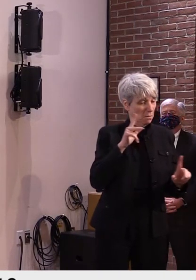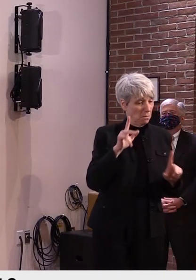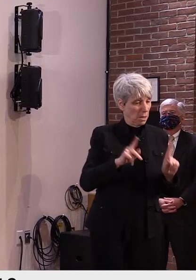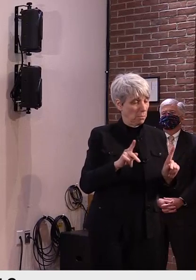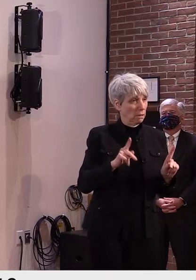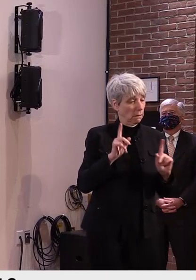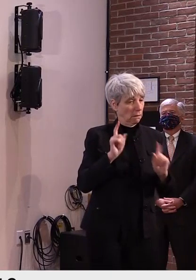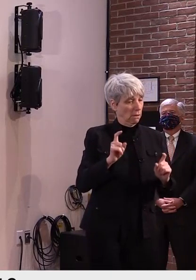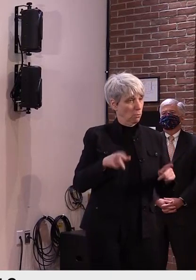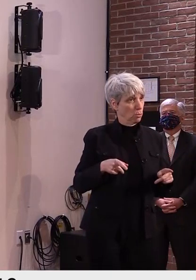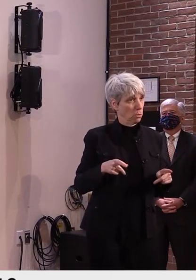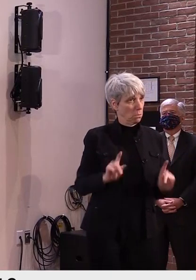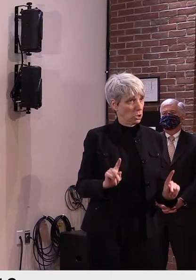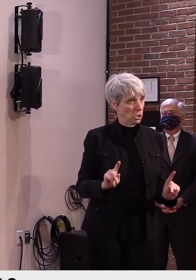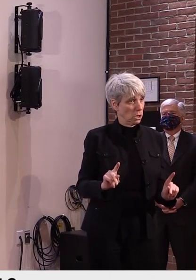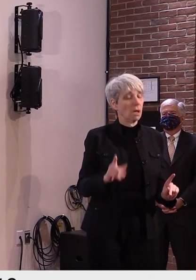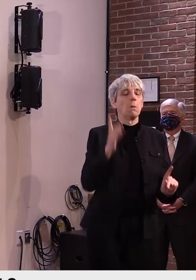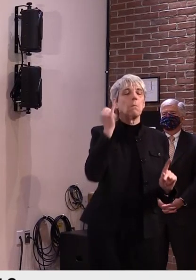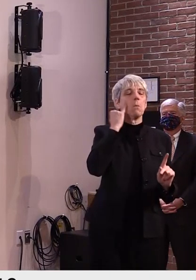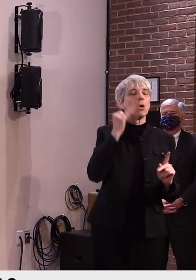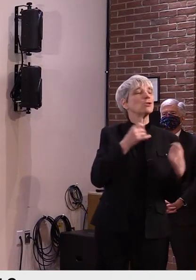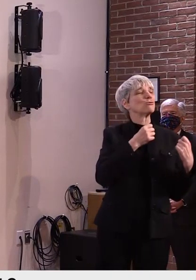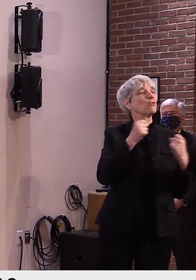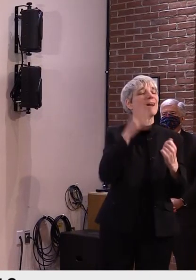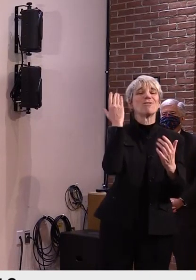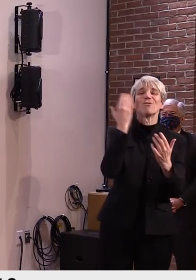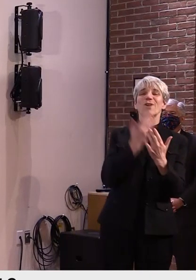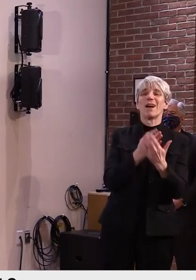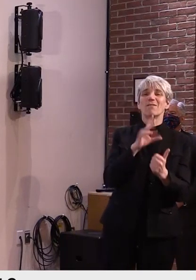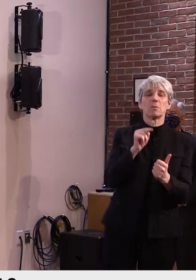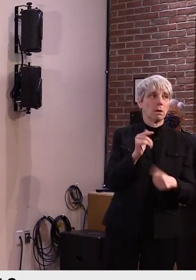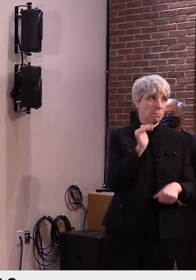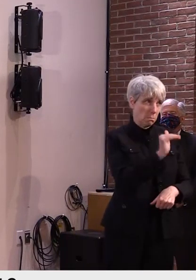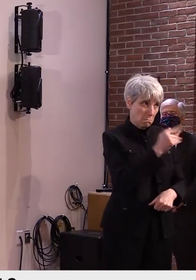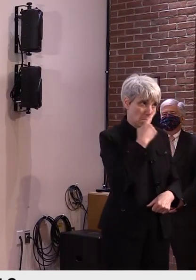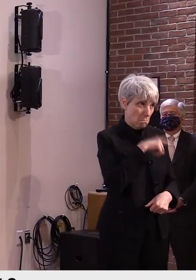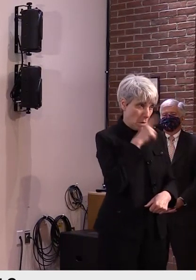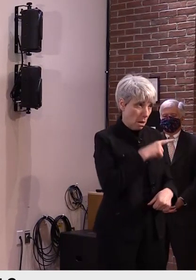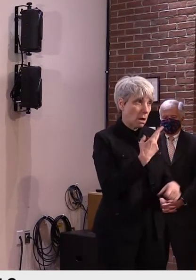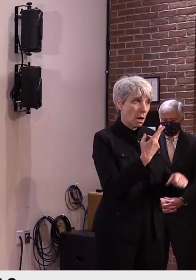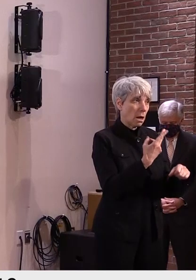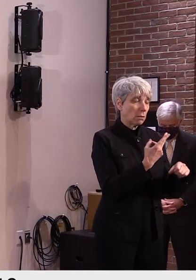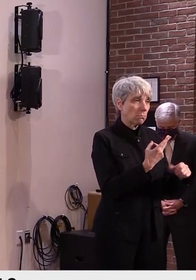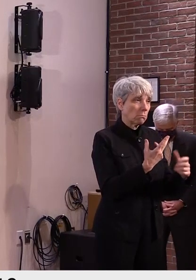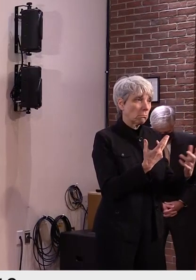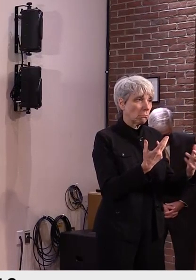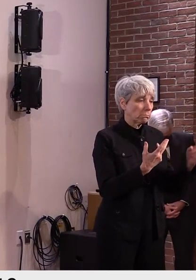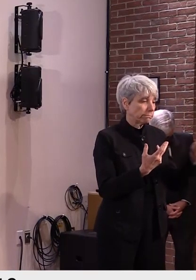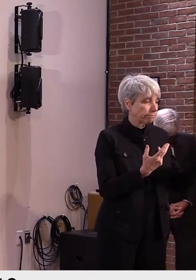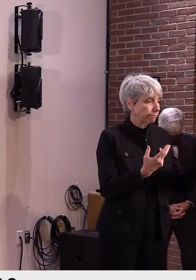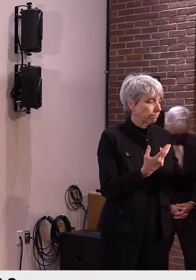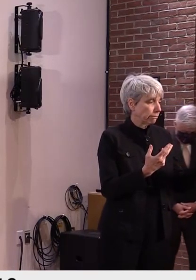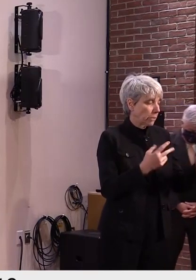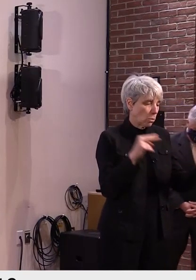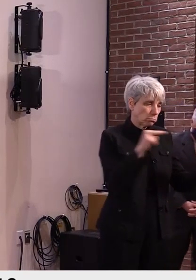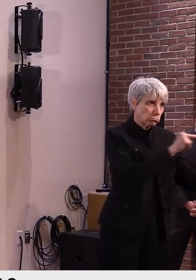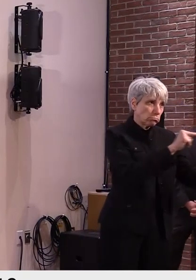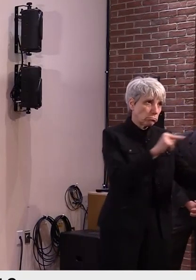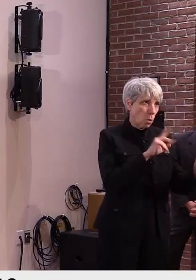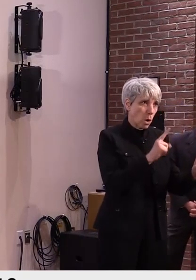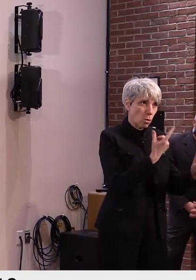it's okay to be tracked, or is this like part of a 24-page, you know, legalese thing that